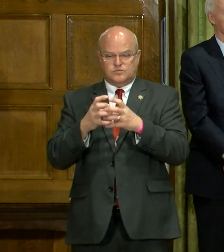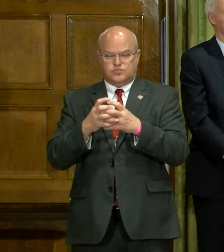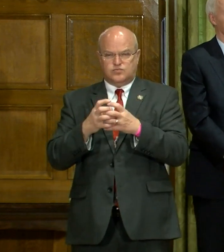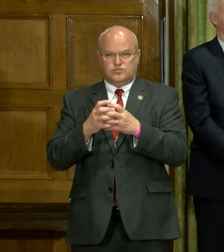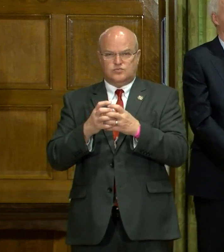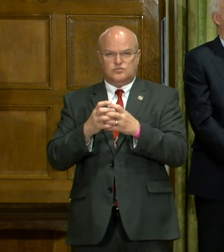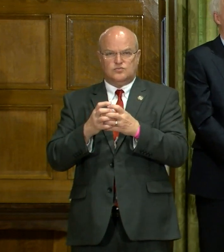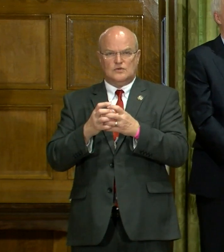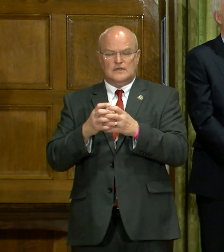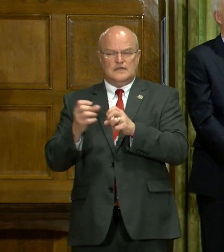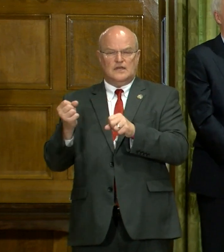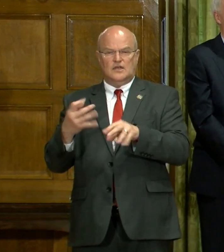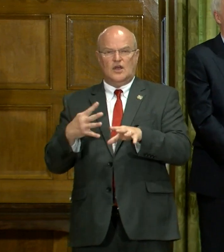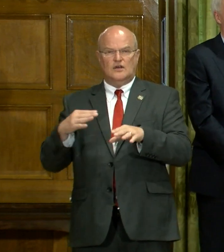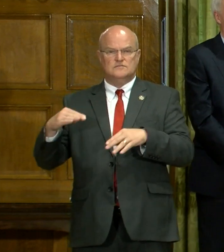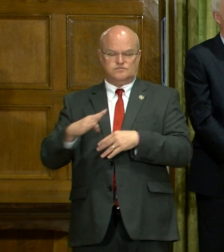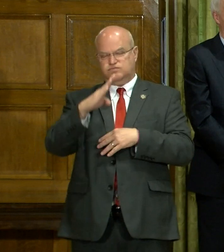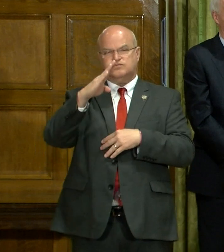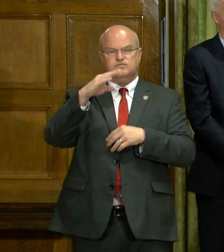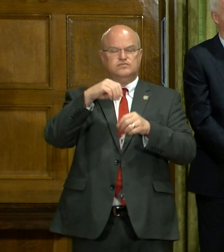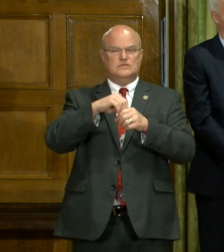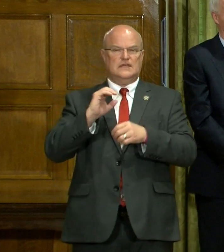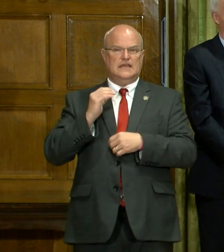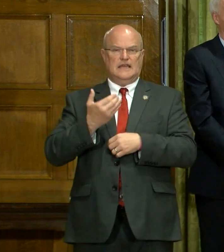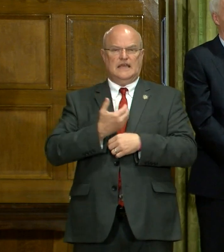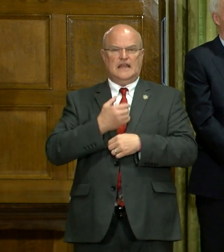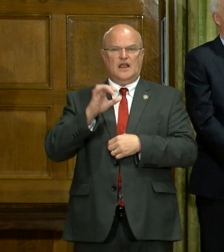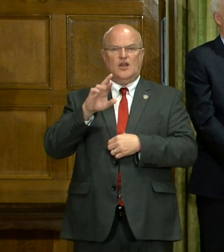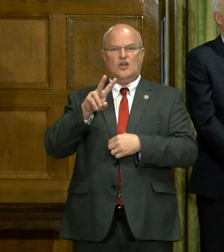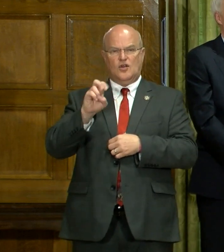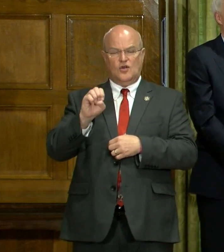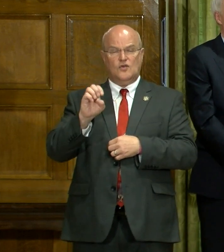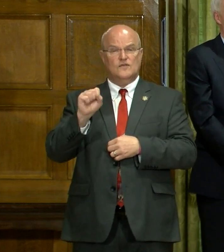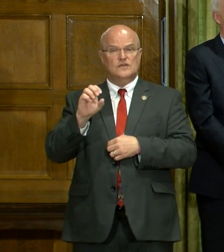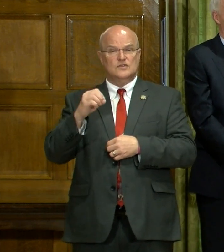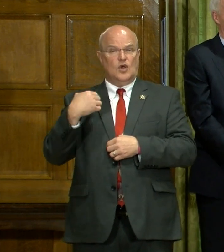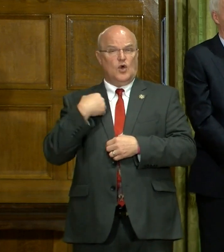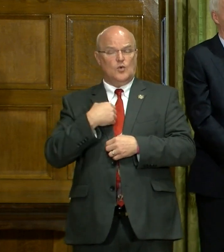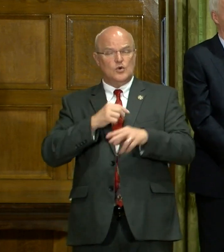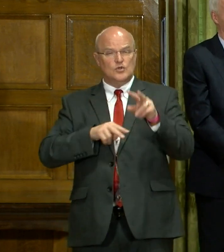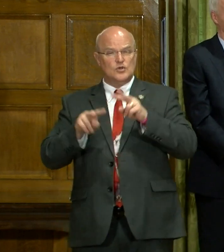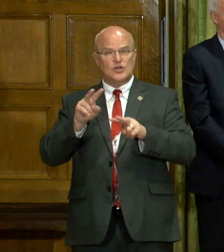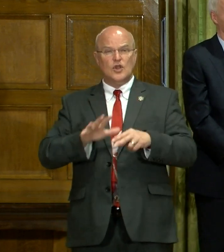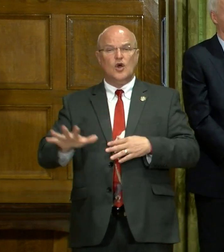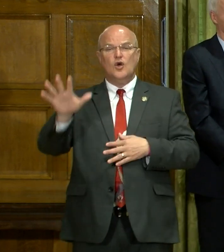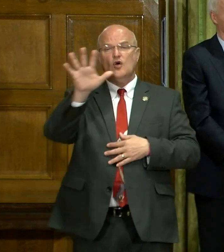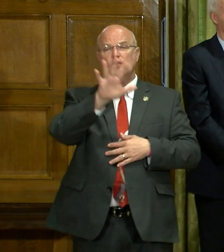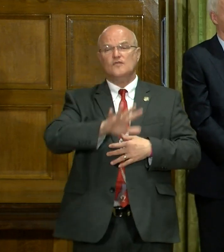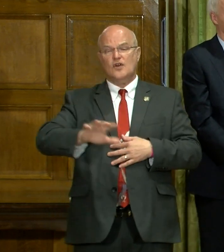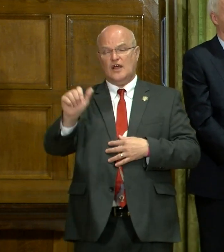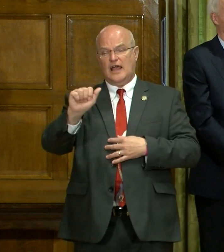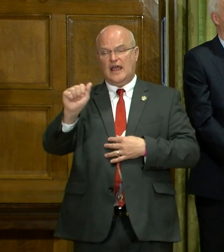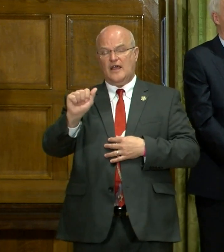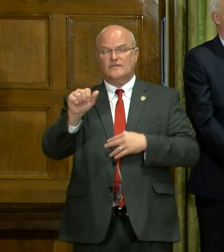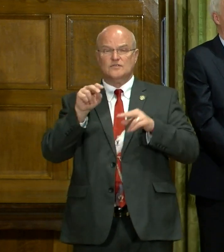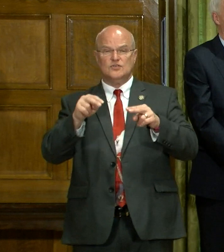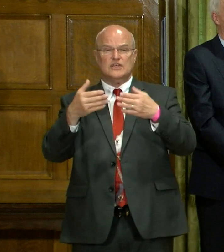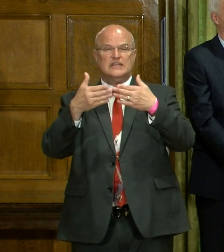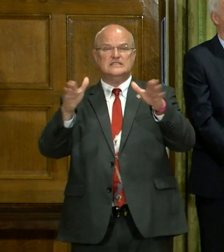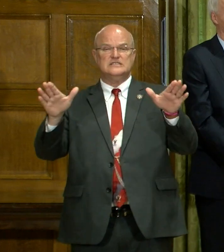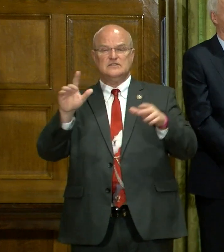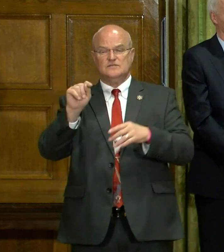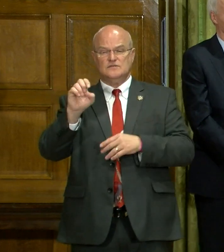can cause an aberration in our curve. And so we're looking at overall averages, we're looking at a